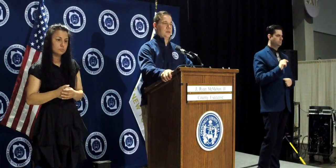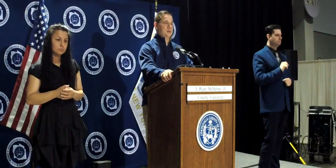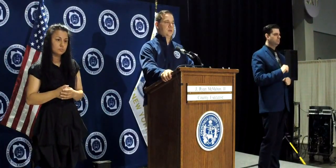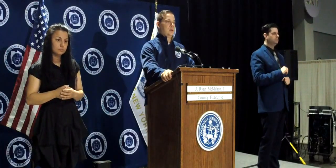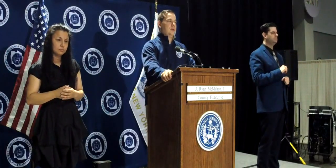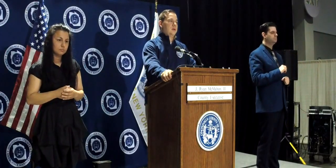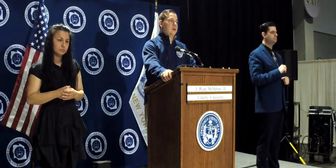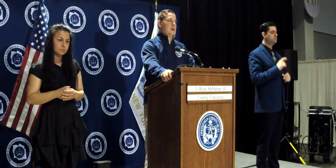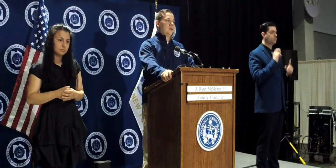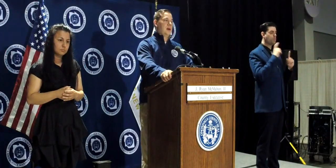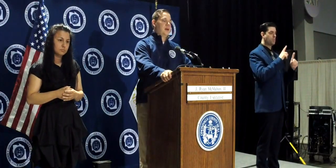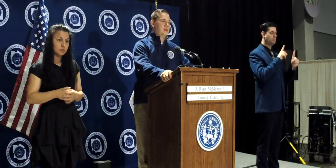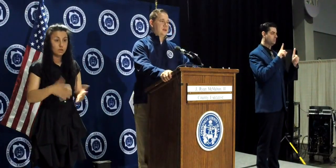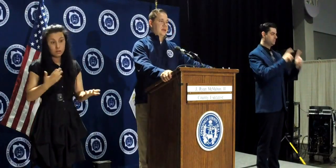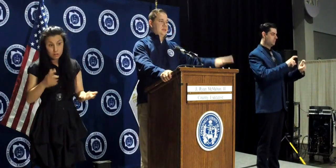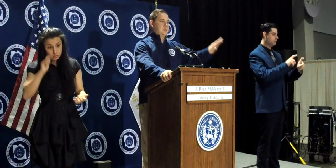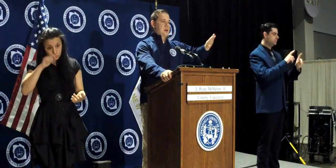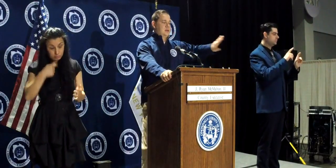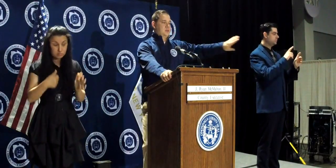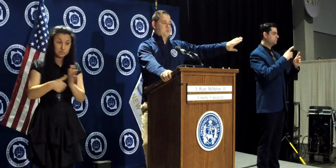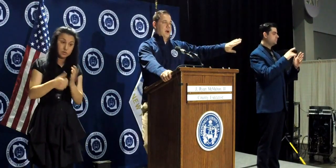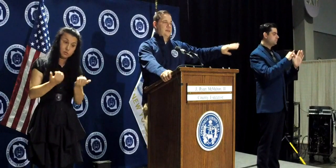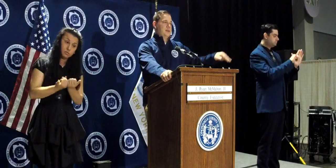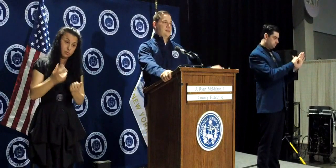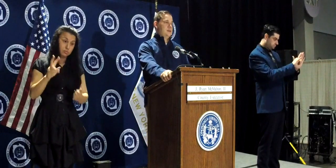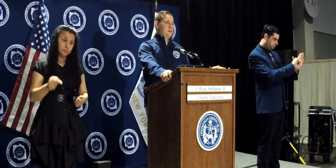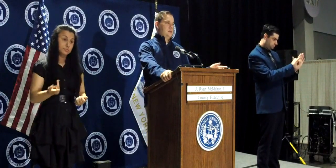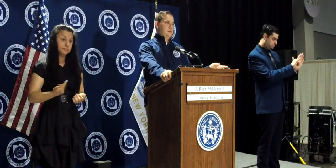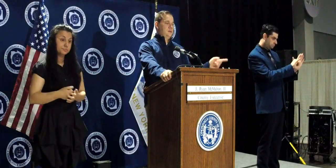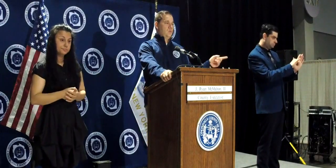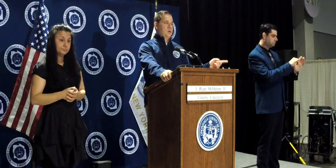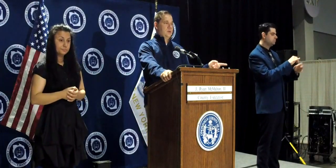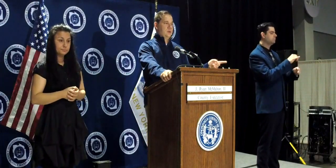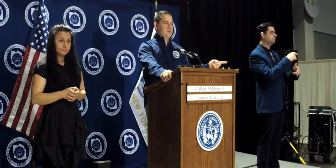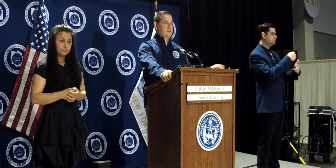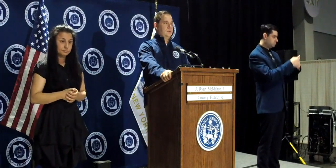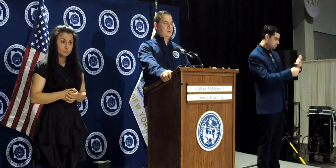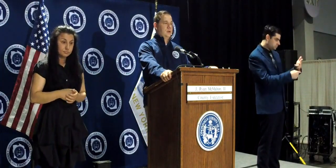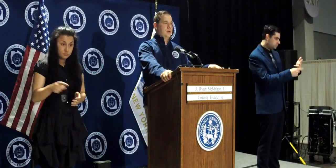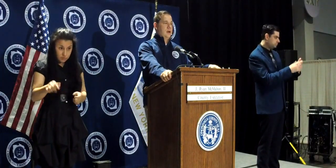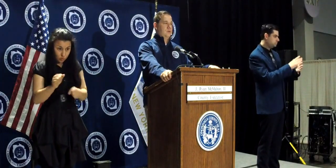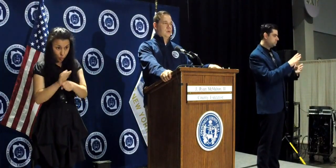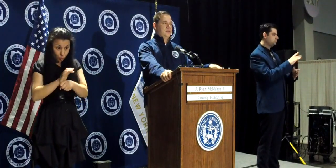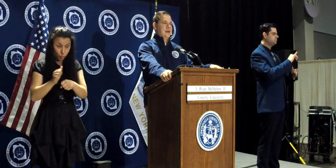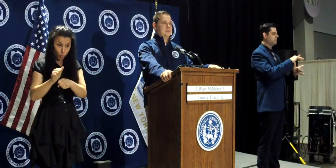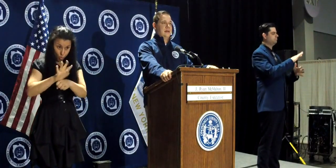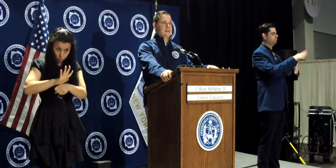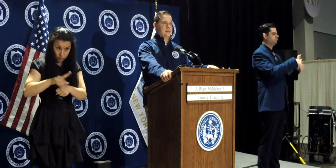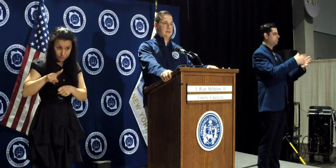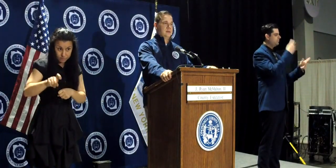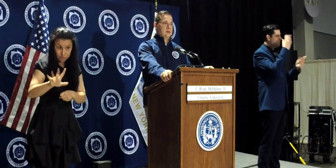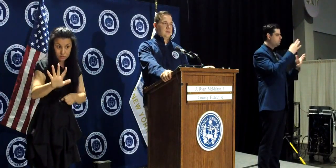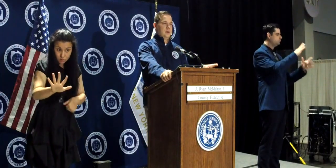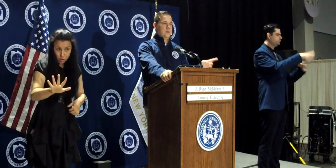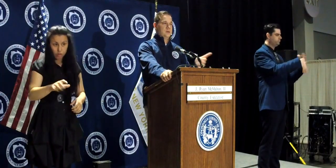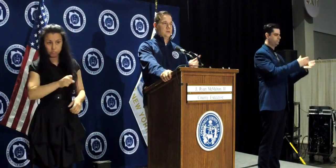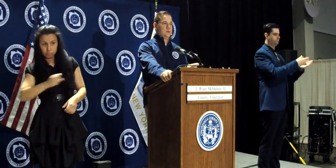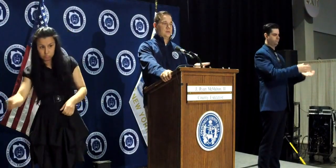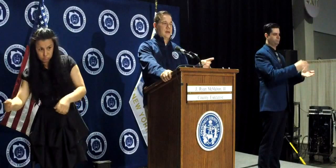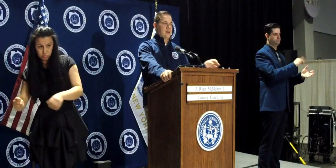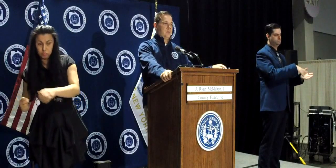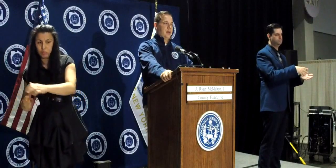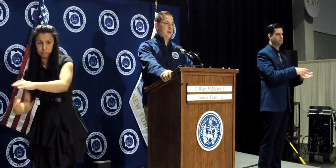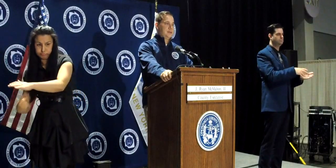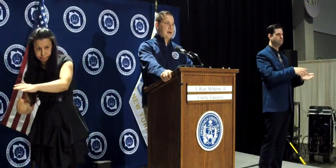quarantine, and then that starts its process. When when you don't have real-time testing, you're always